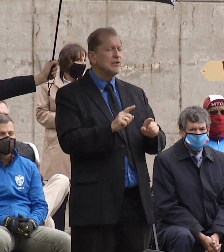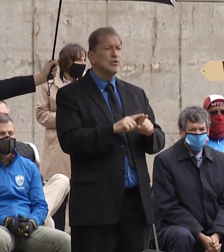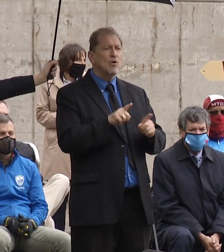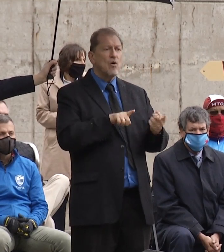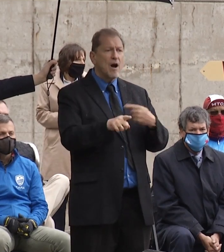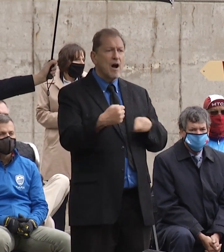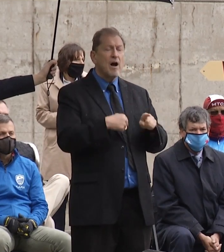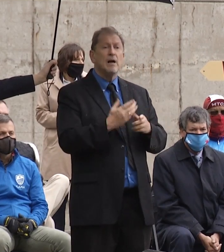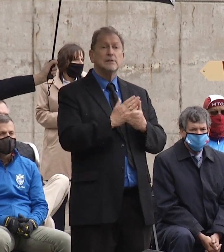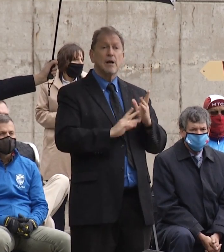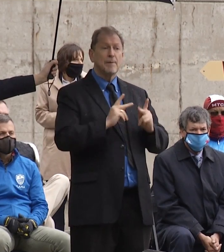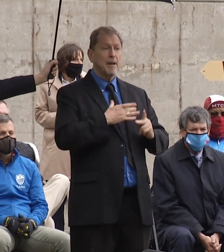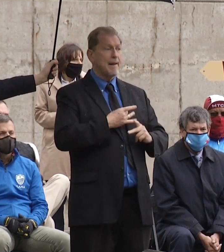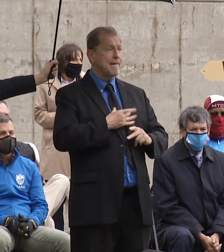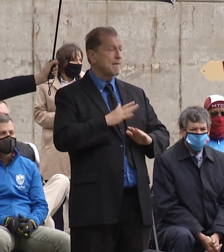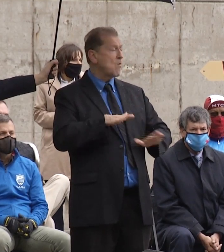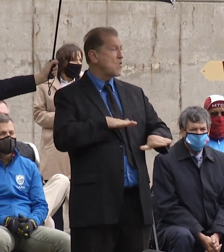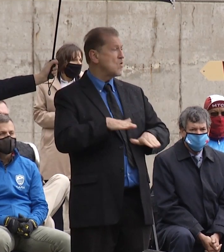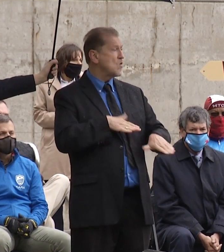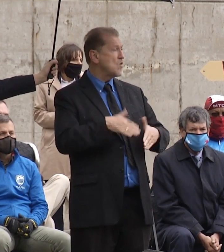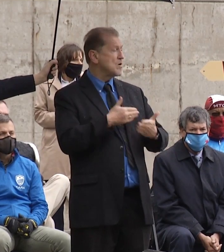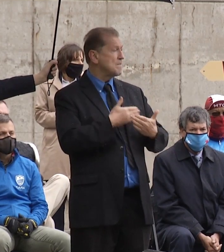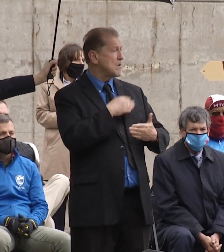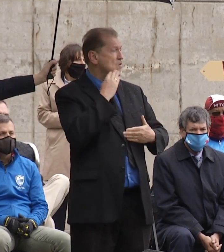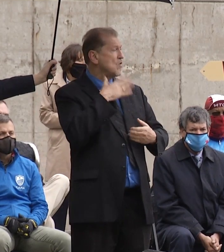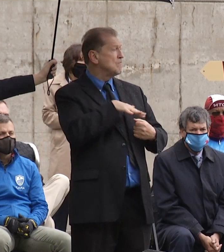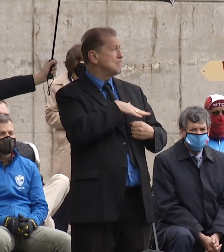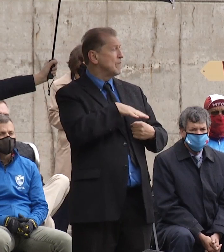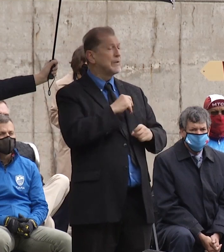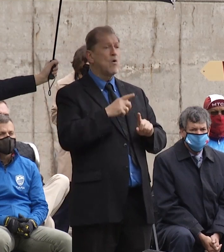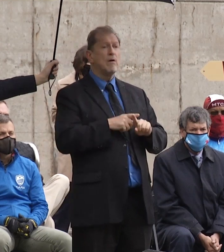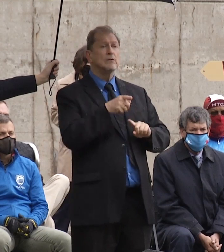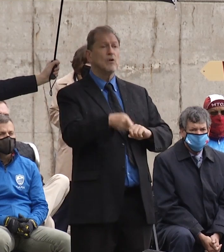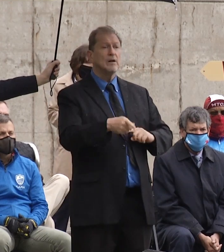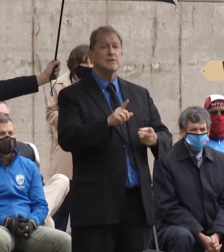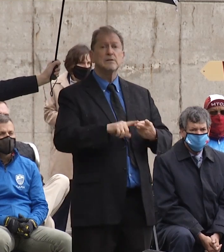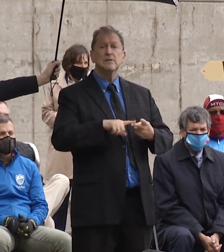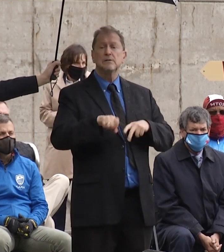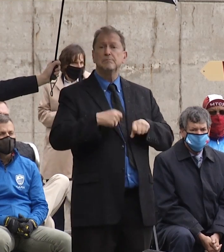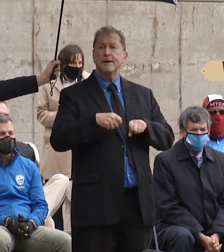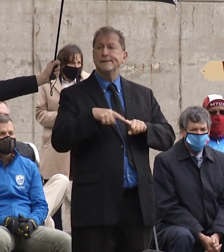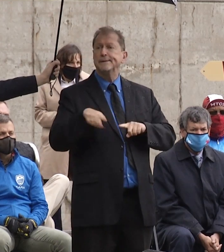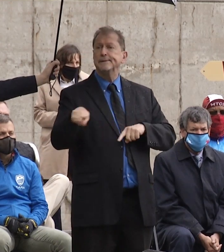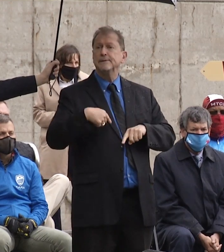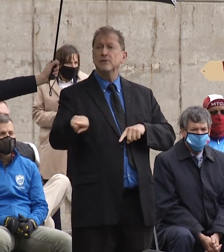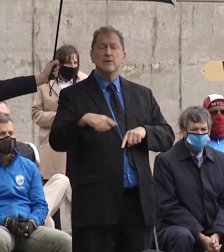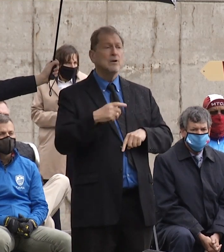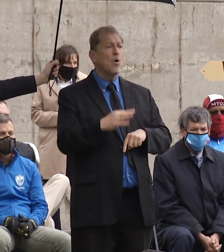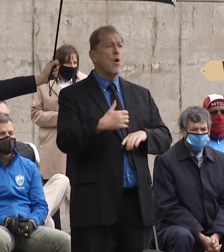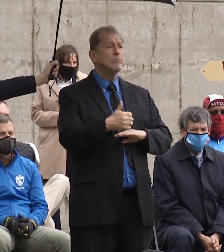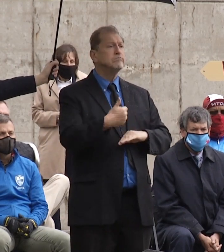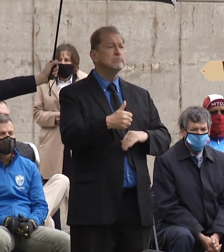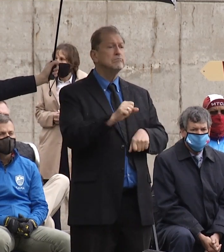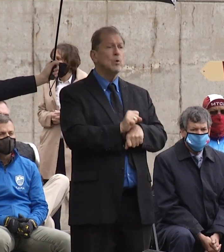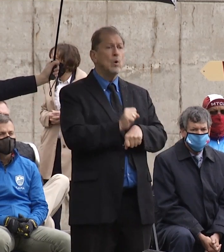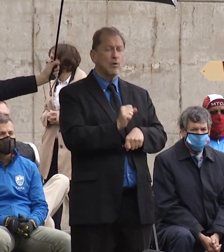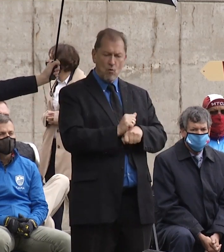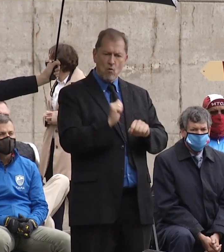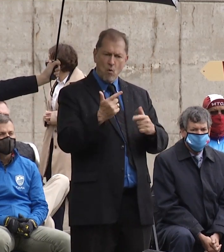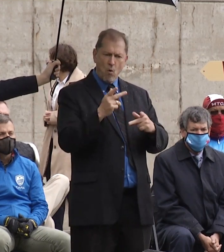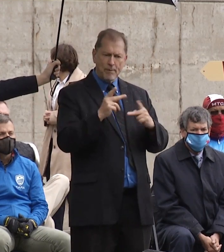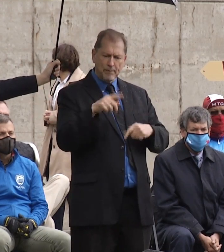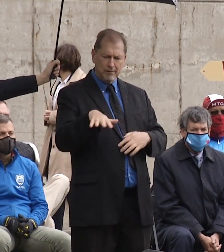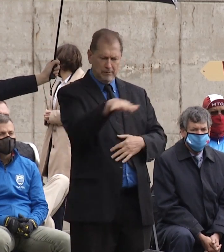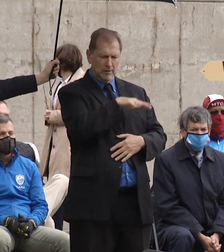just walking around in your neighborhoods, crossing the street, or biking or transiting to and from work, all of our residents deserve to